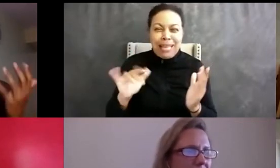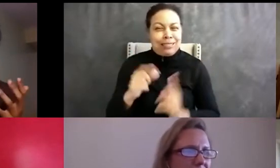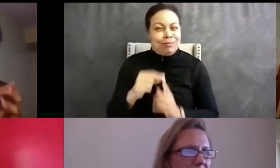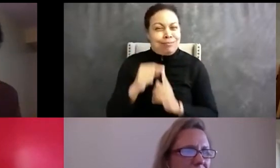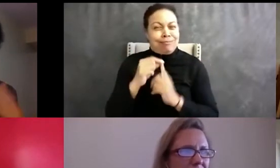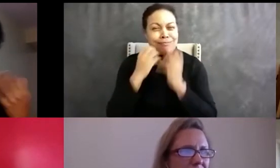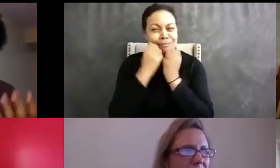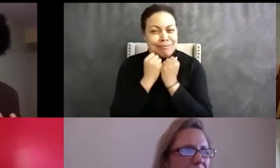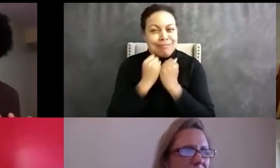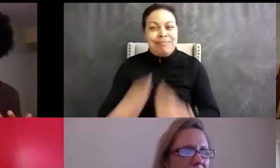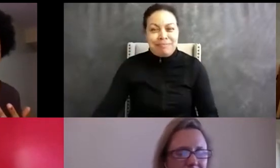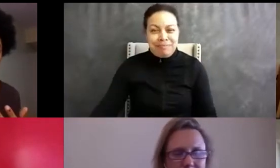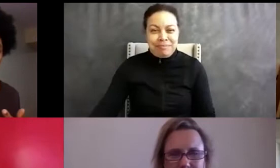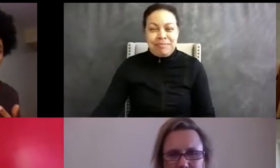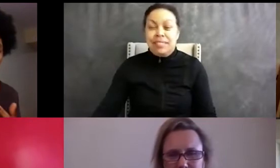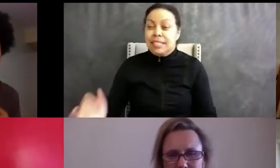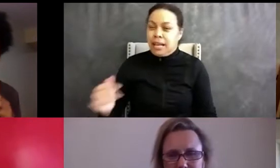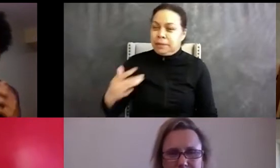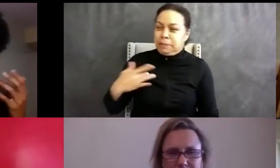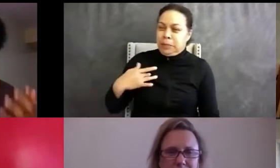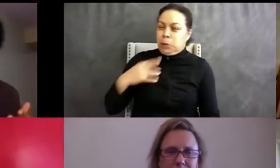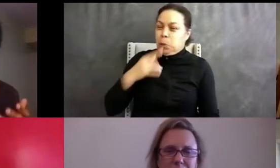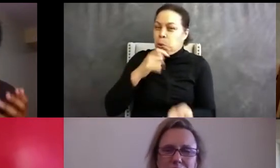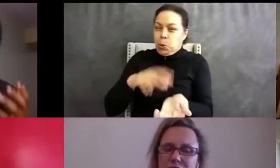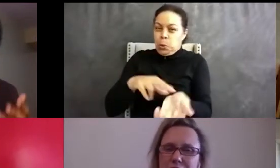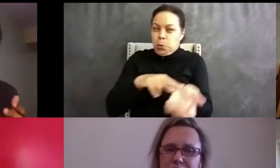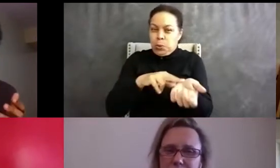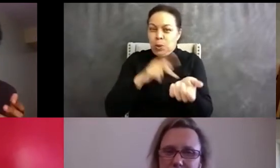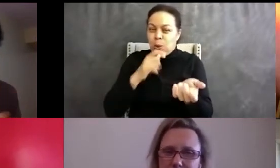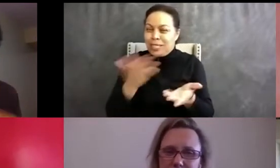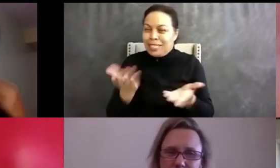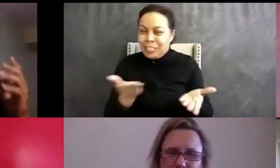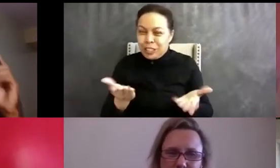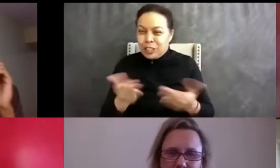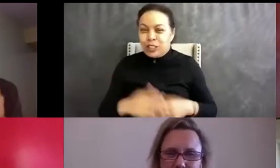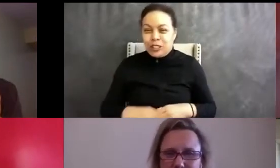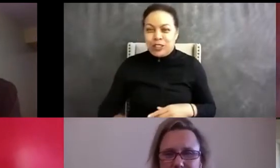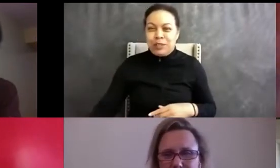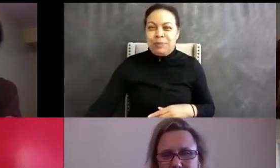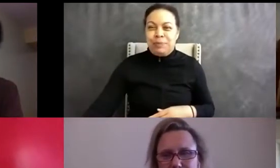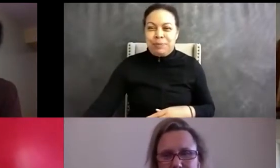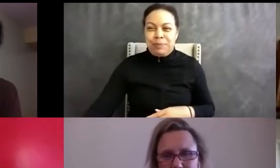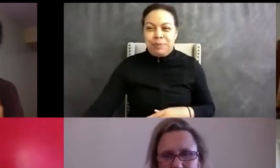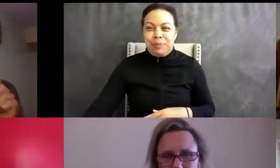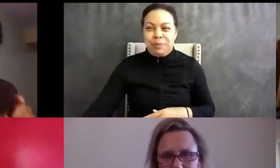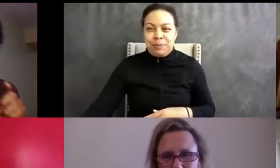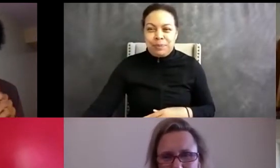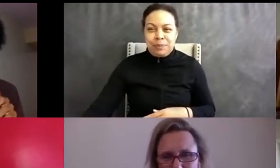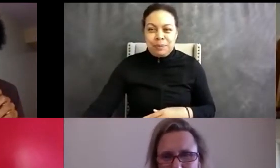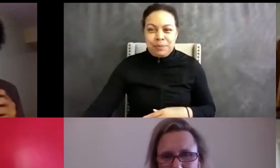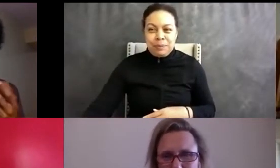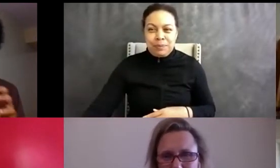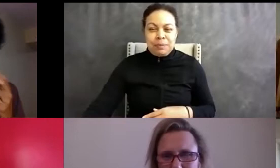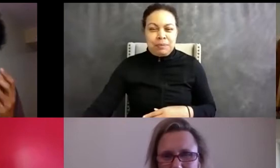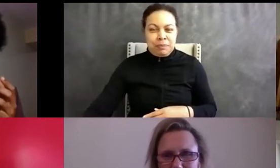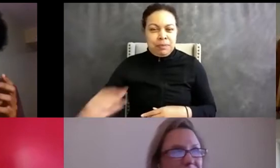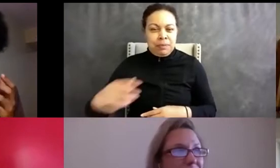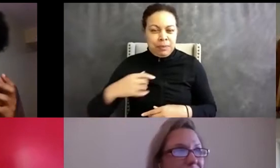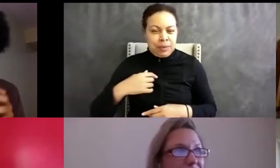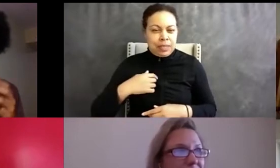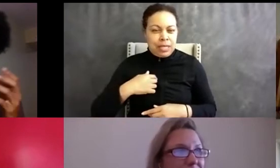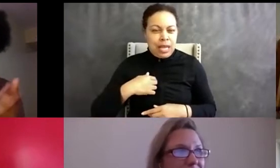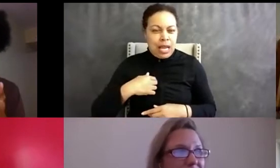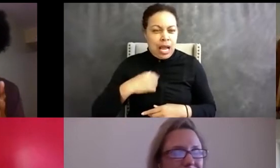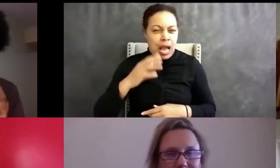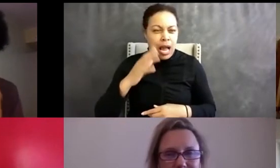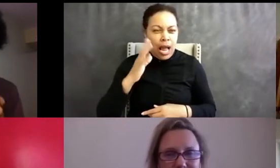we are and what we're working with. If folks can, and I will point, or I will not only